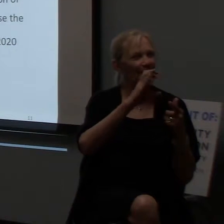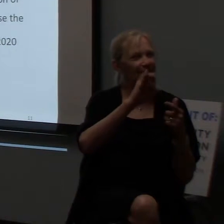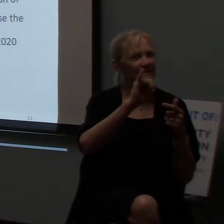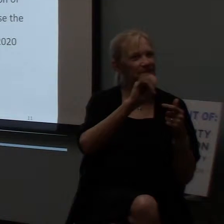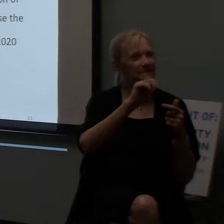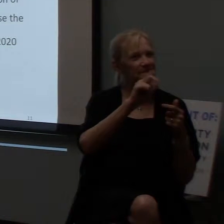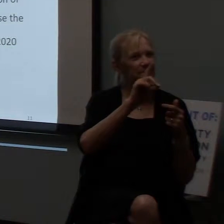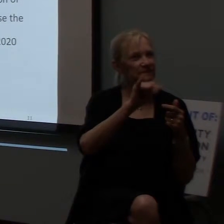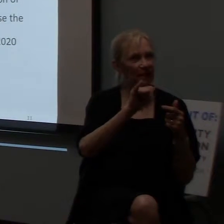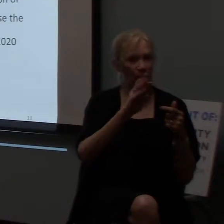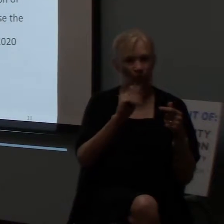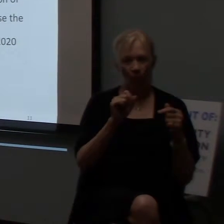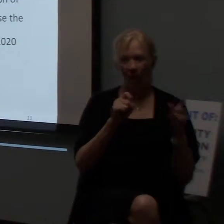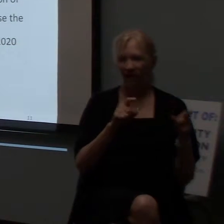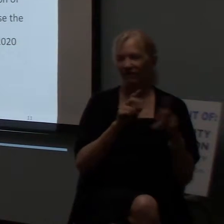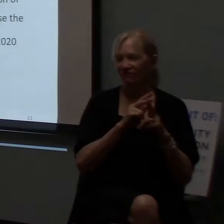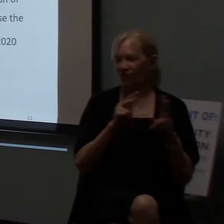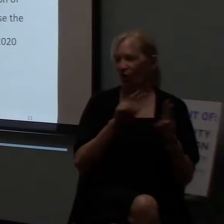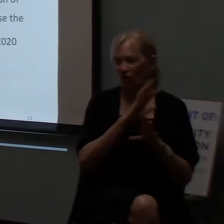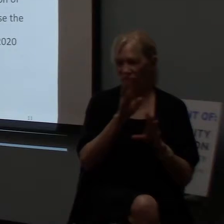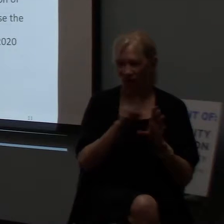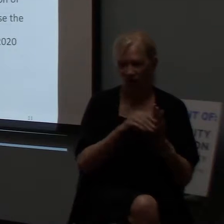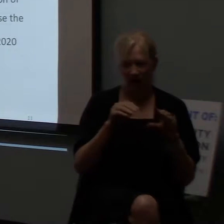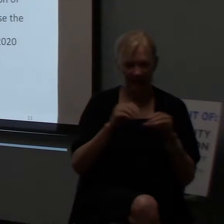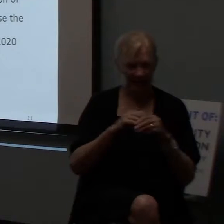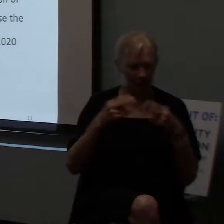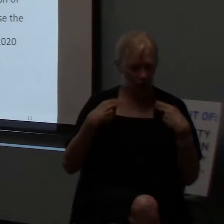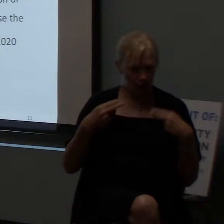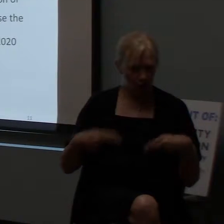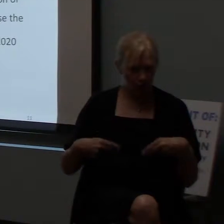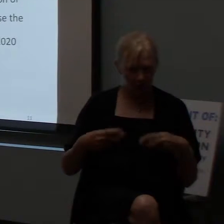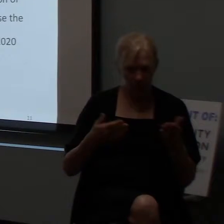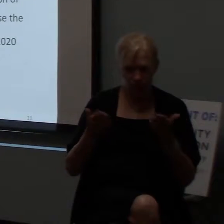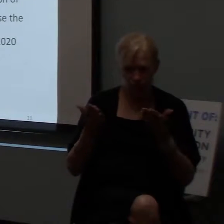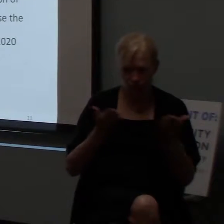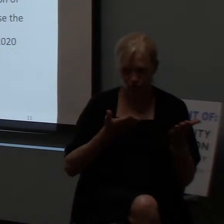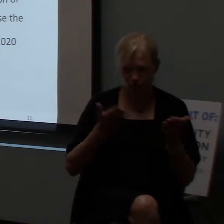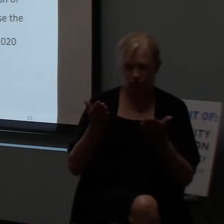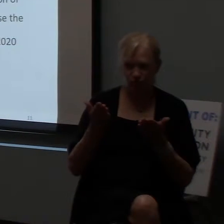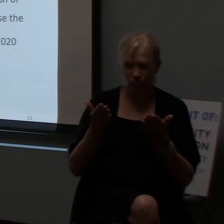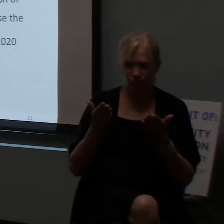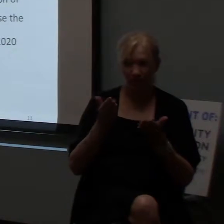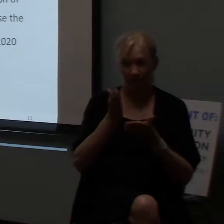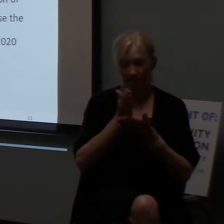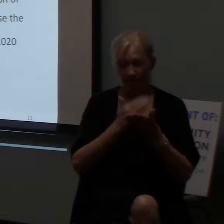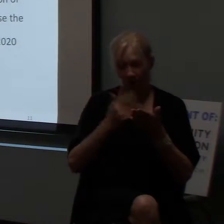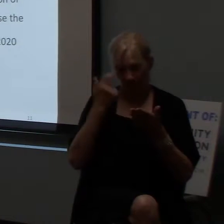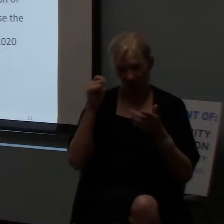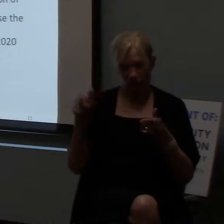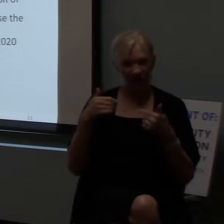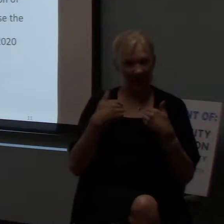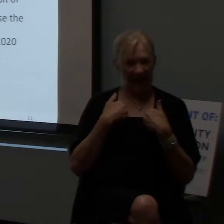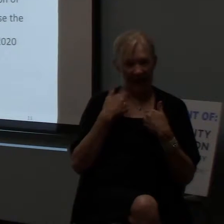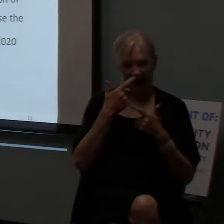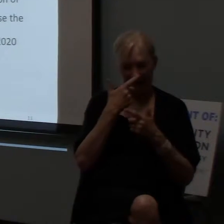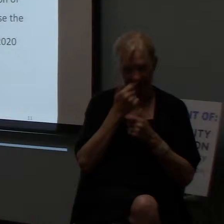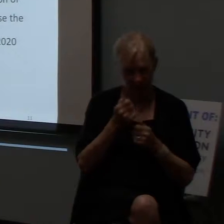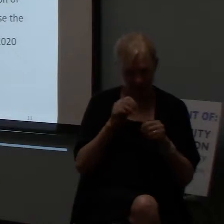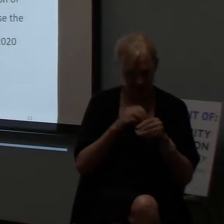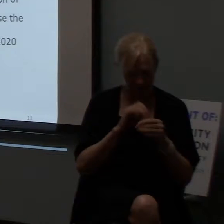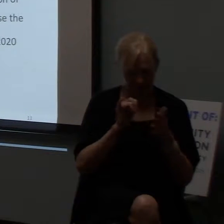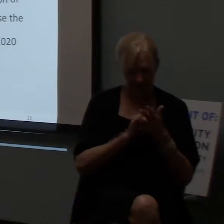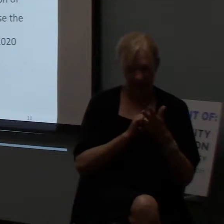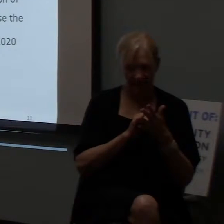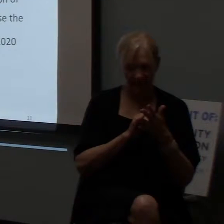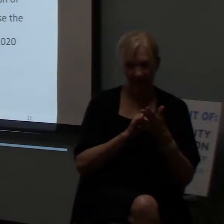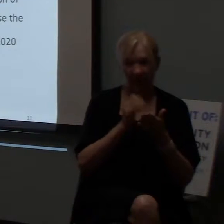involved in human services. She served on several state boards about human services. And that was partly because she had an affinity for it and she was very interested in